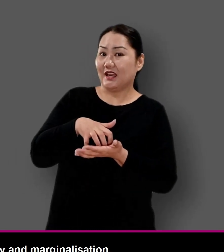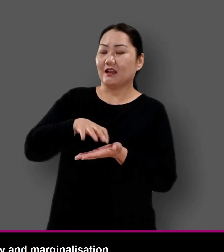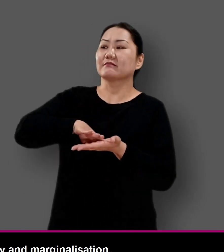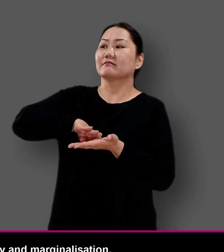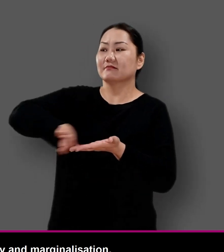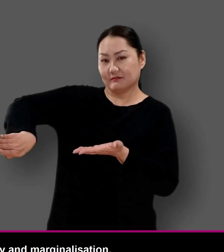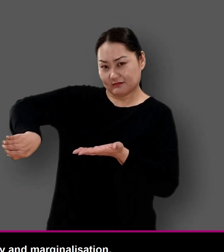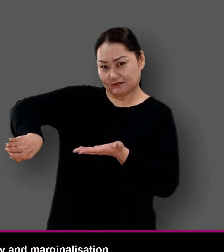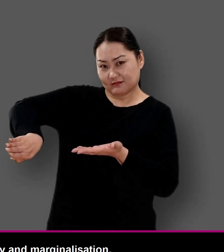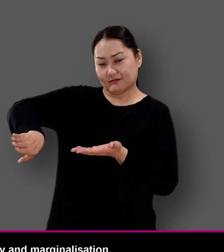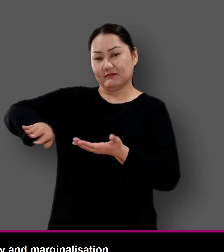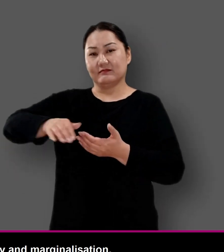vulnerability and marginalization.